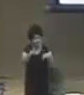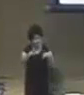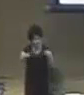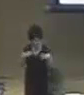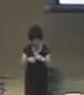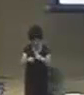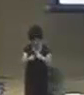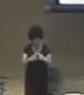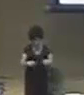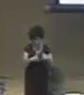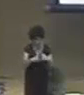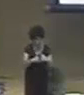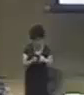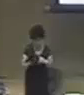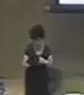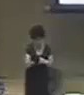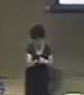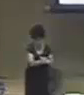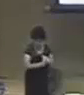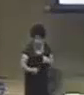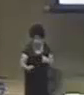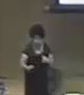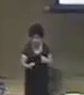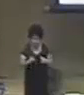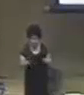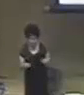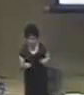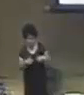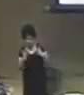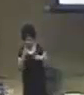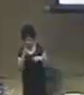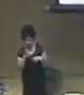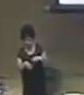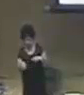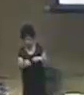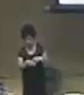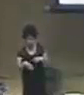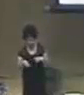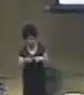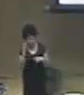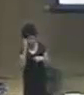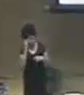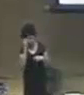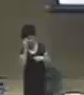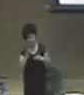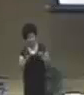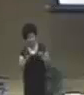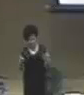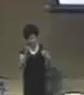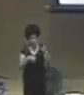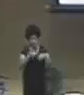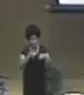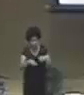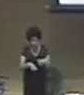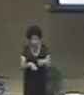and things like that, and we were all challenged at the time to think of ways in which we could contribute as